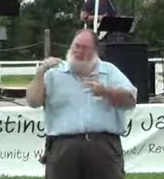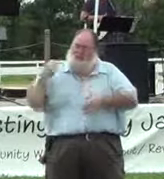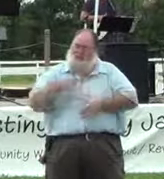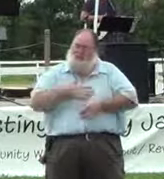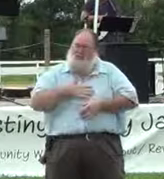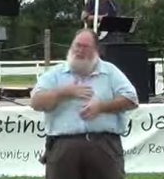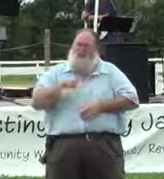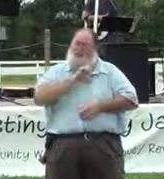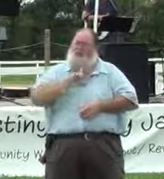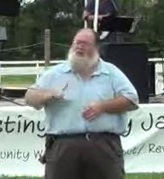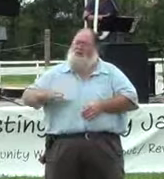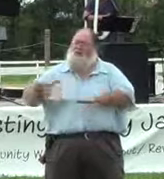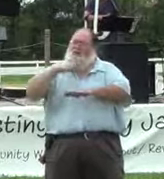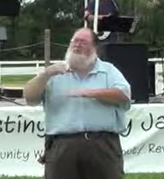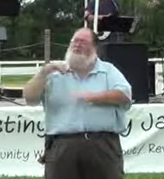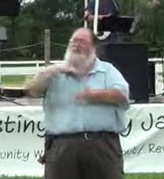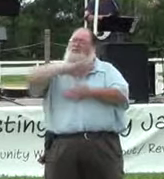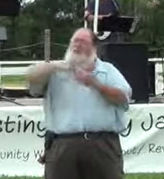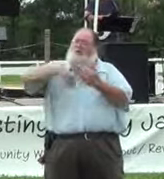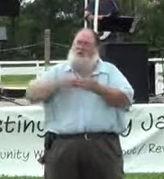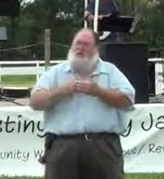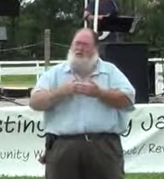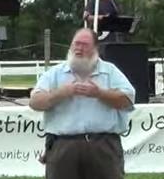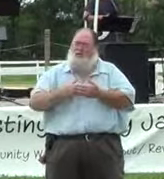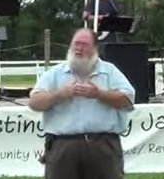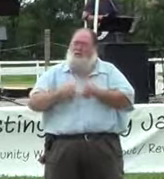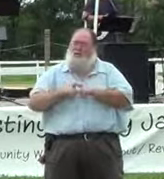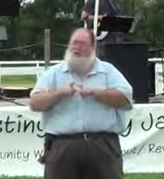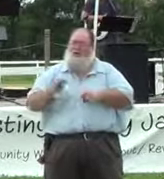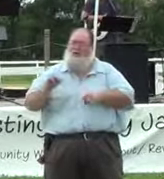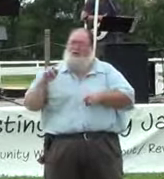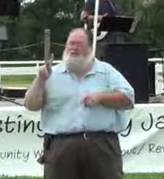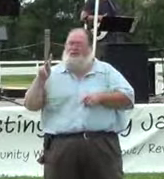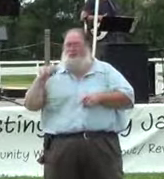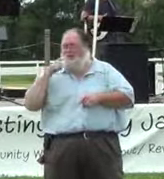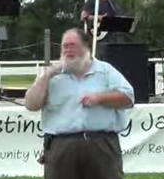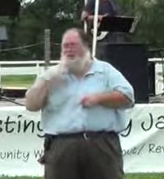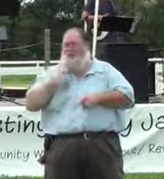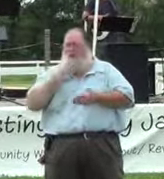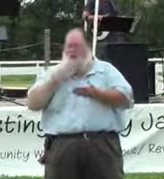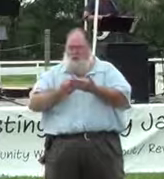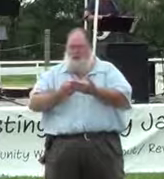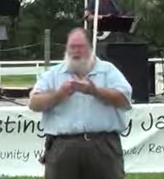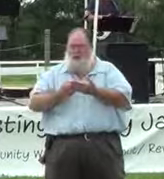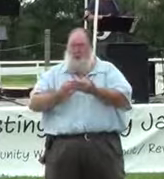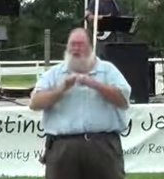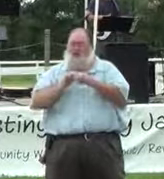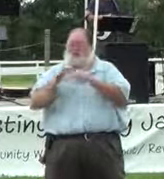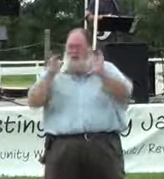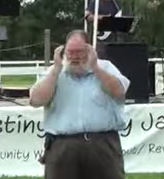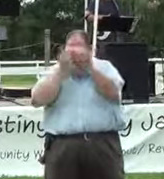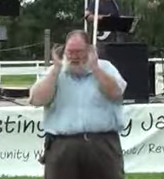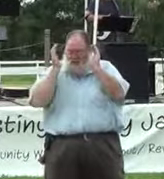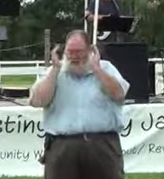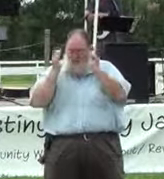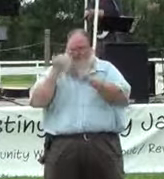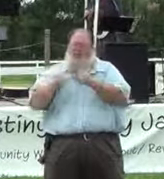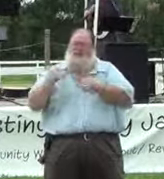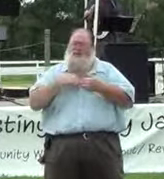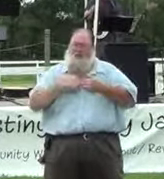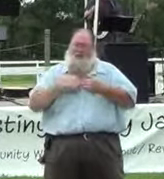Lord, cover us all. Like Mark said, we are good at wearing masks, Lord. Each one of us have our